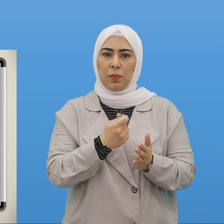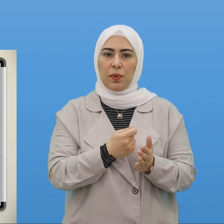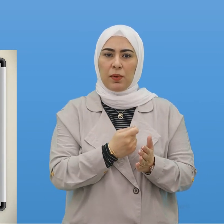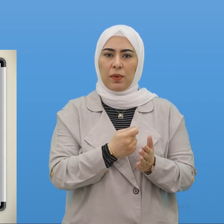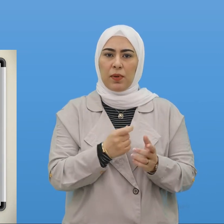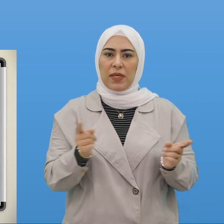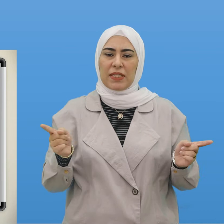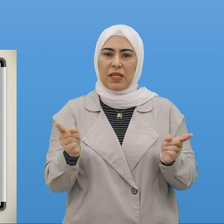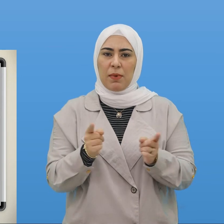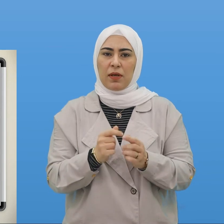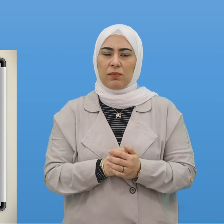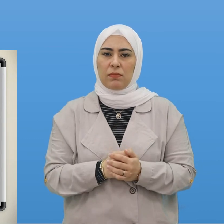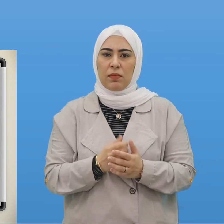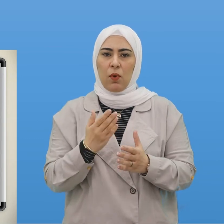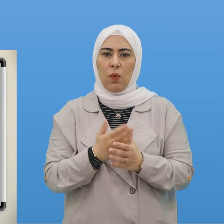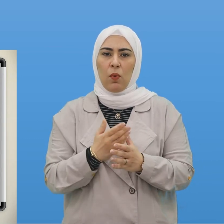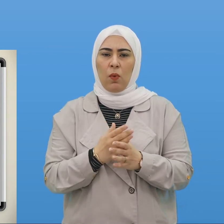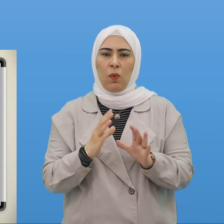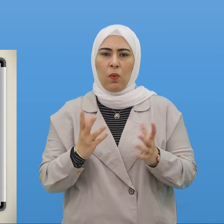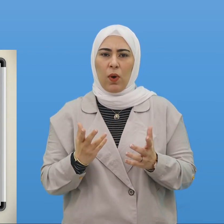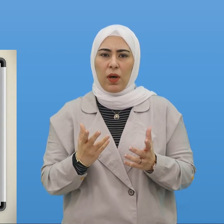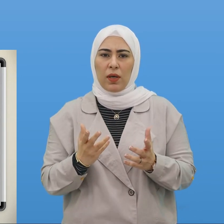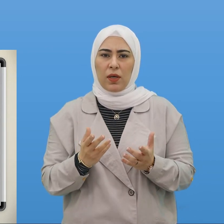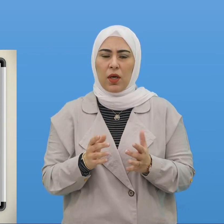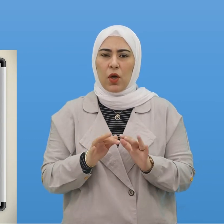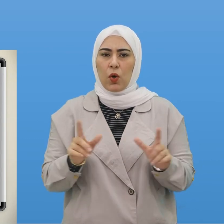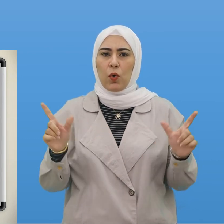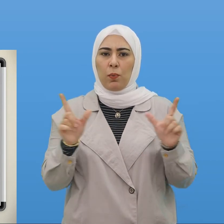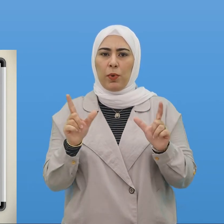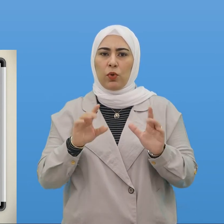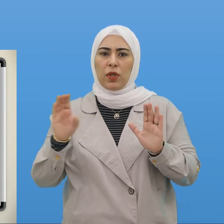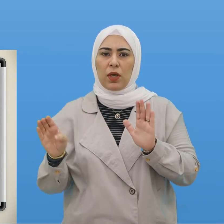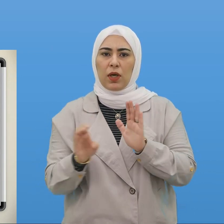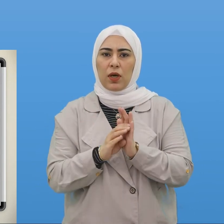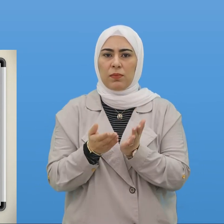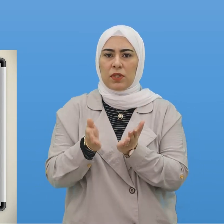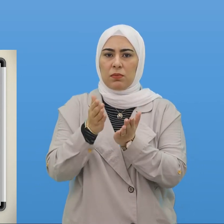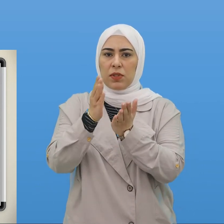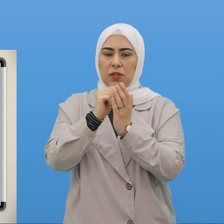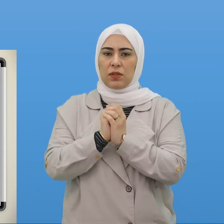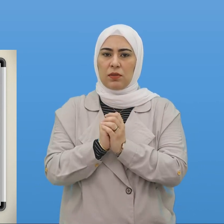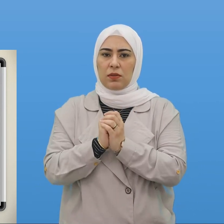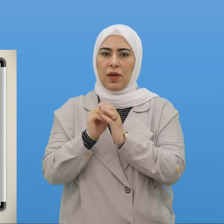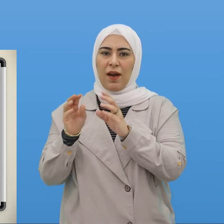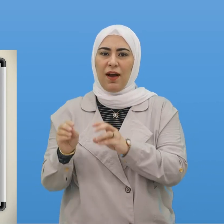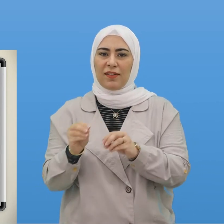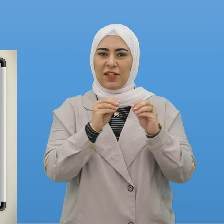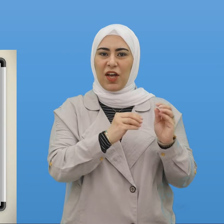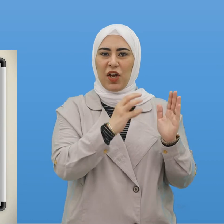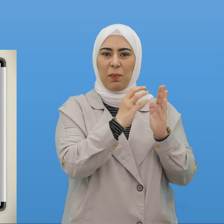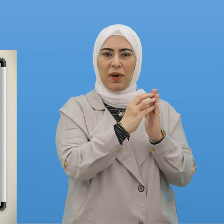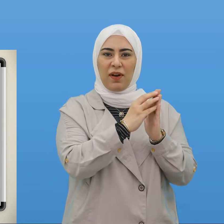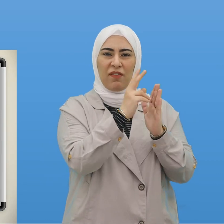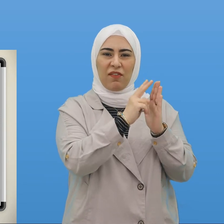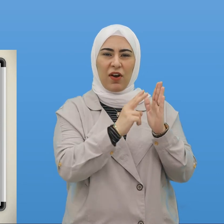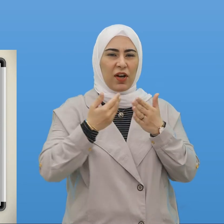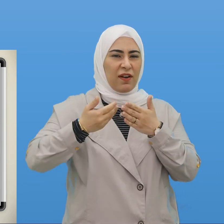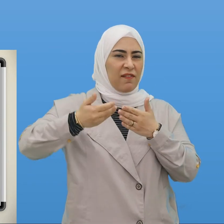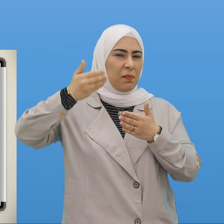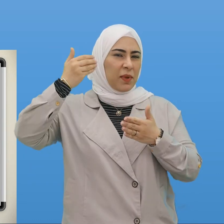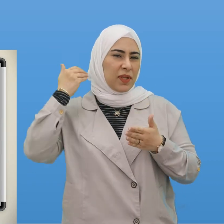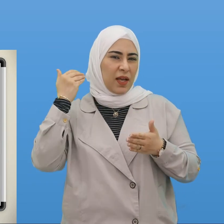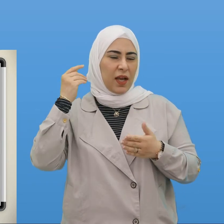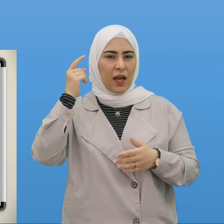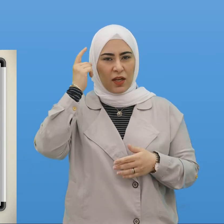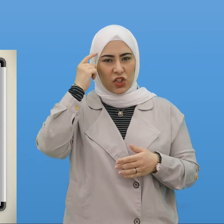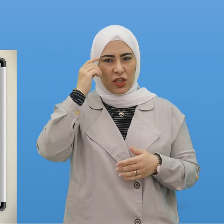on the increase? You go back to the passage that we read at the beginning of this episode and try to summarize first. Why are computer